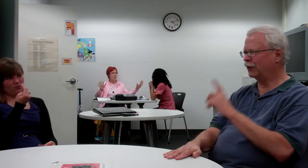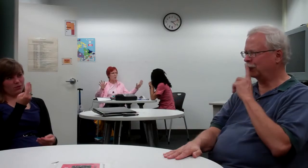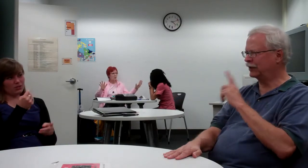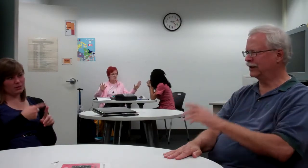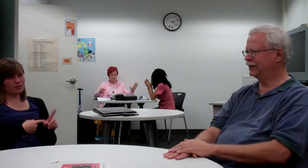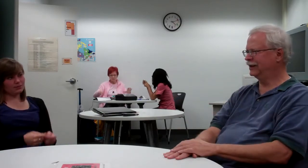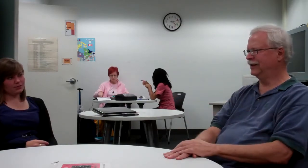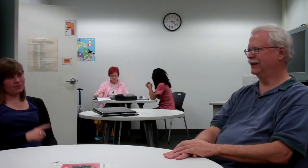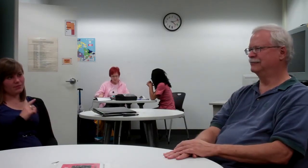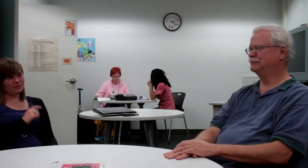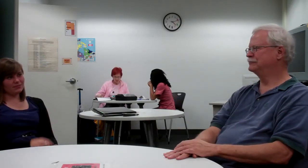Right?